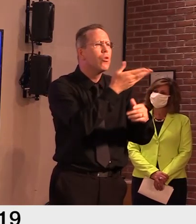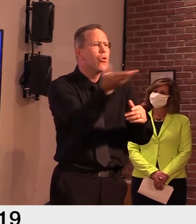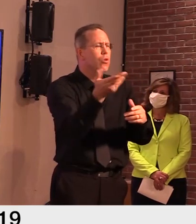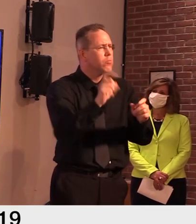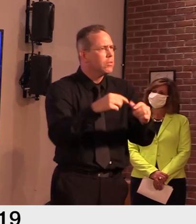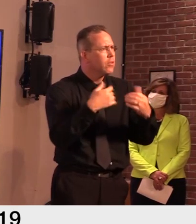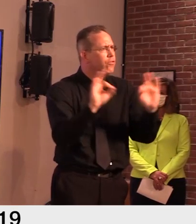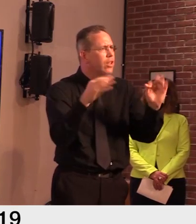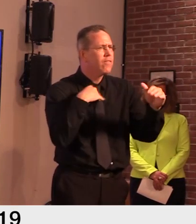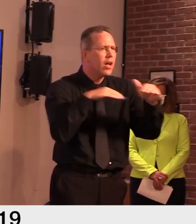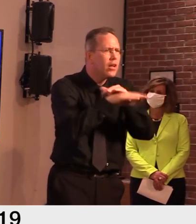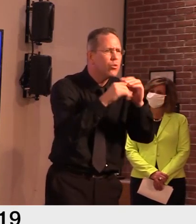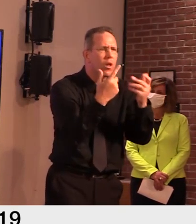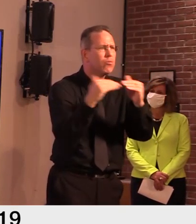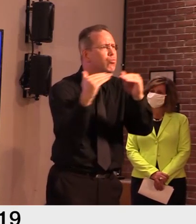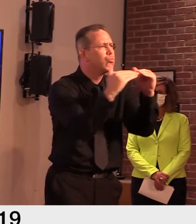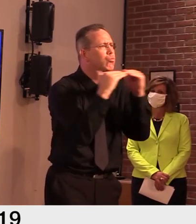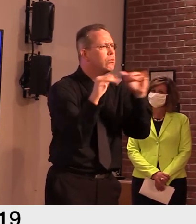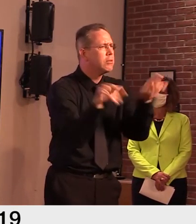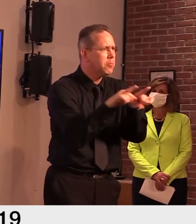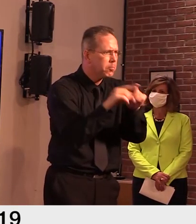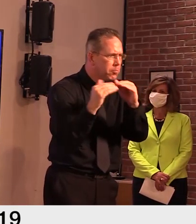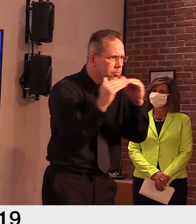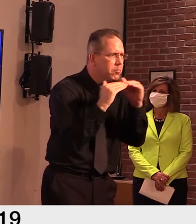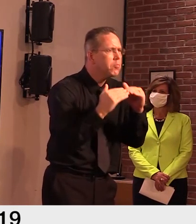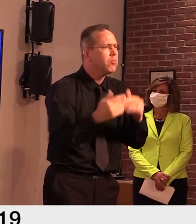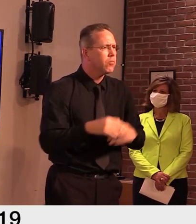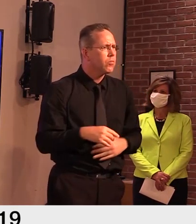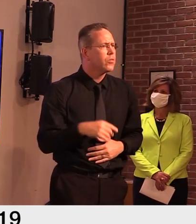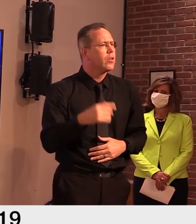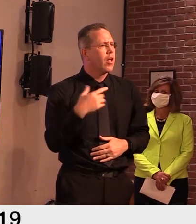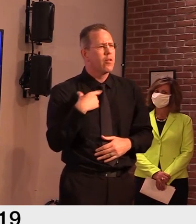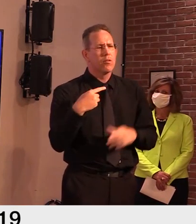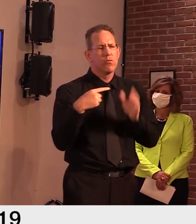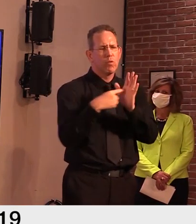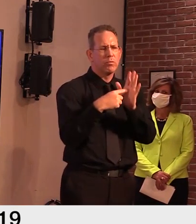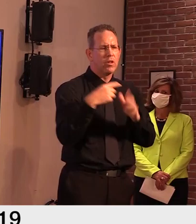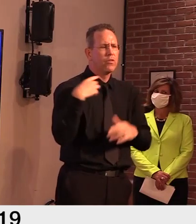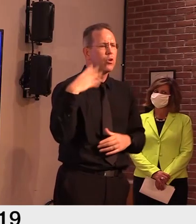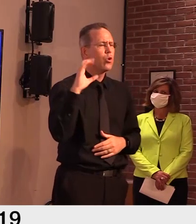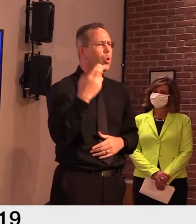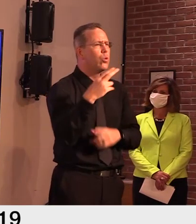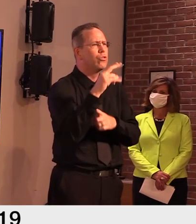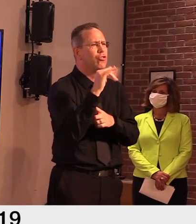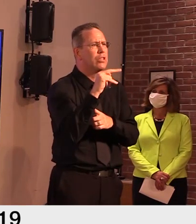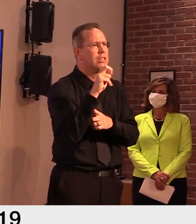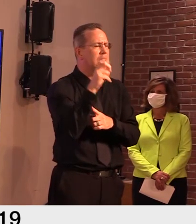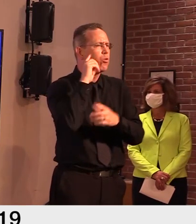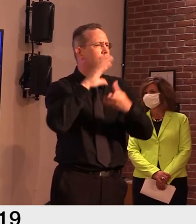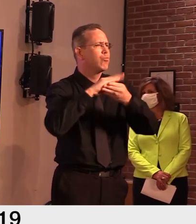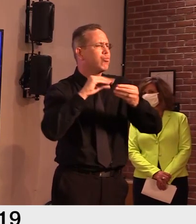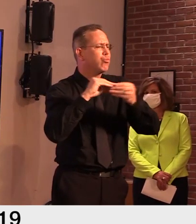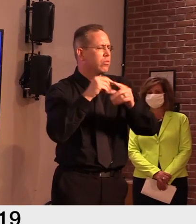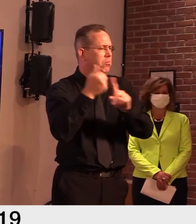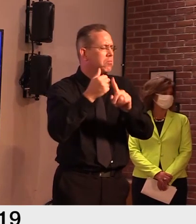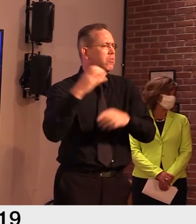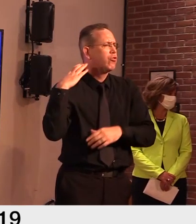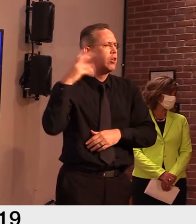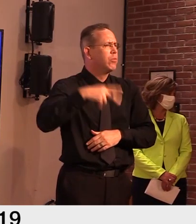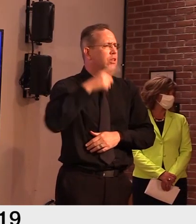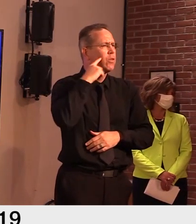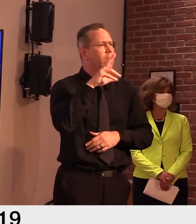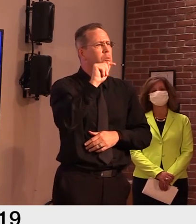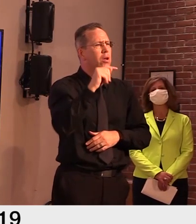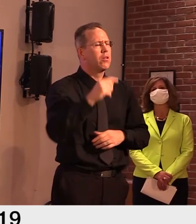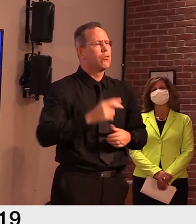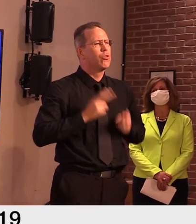in the dignity of every life and the American promise of equal rights and justice for all without exception.